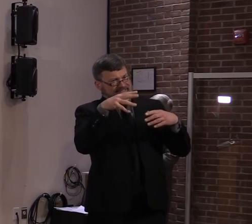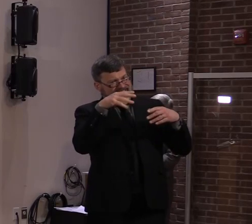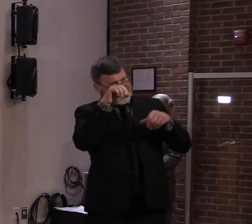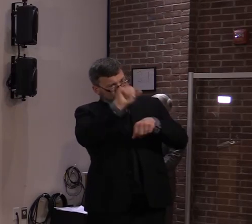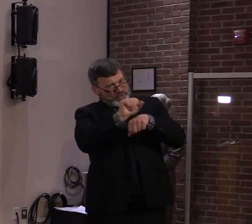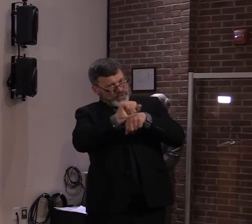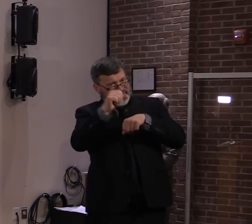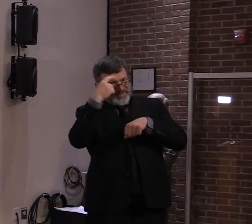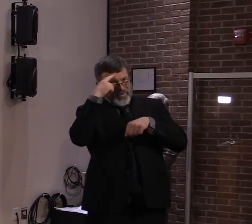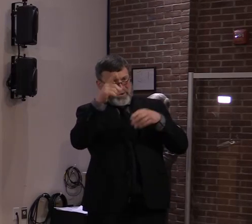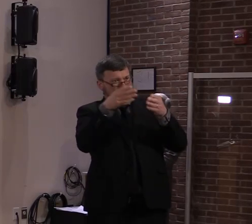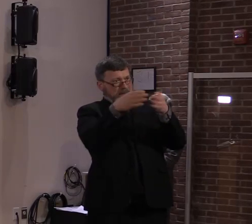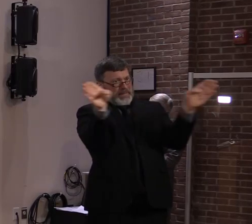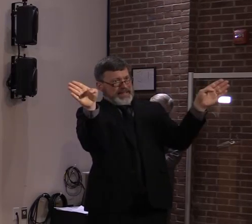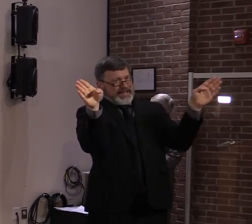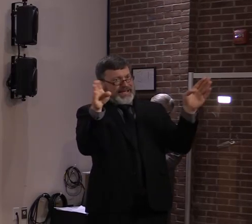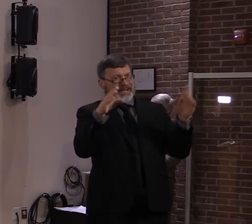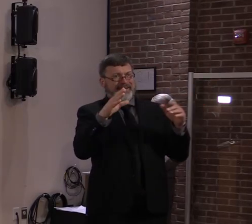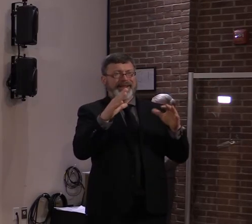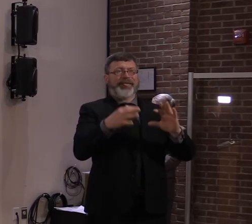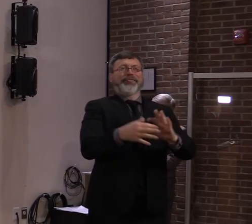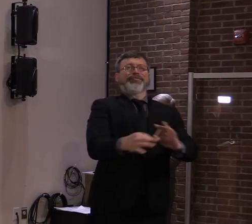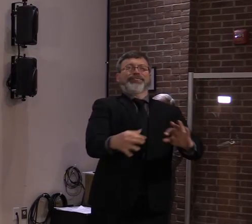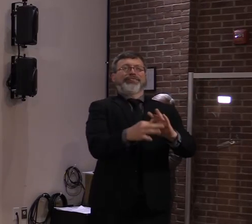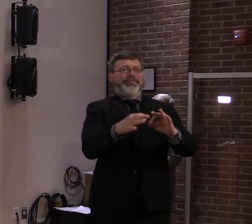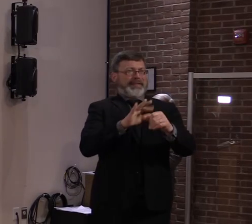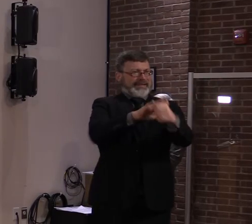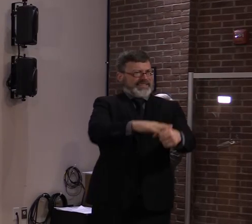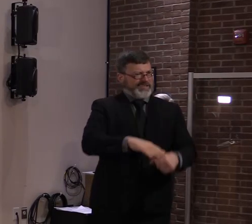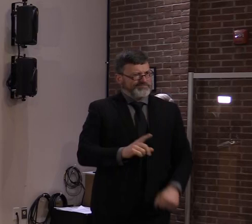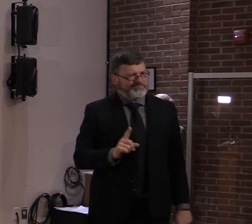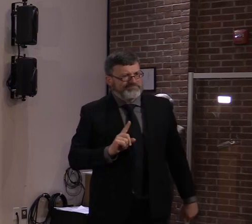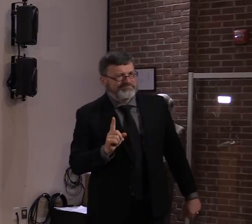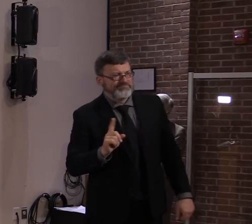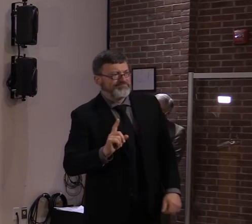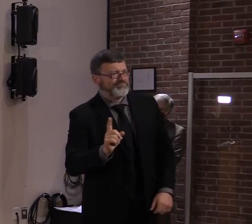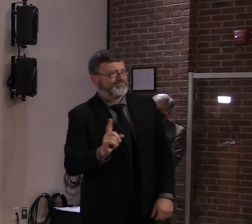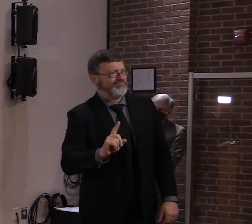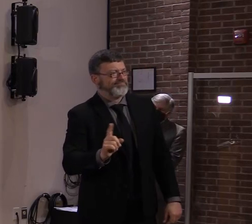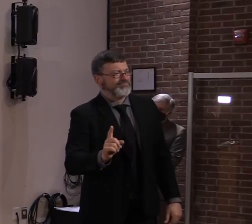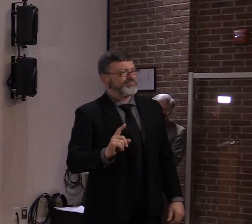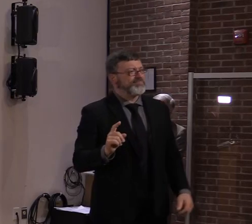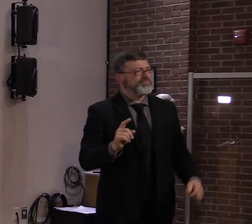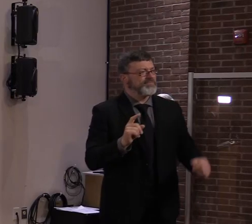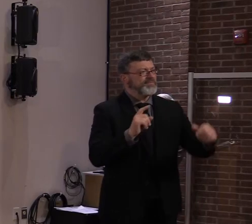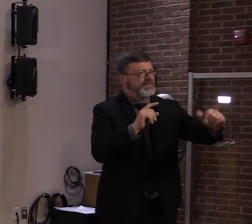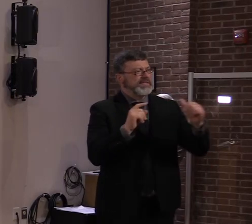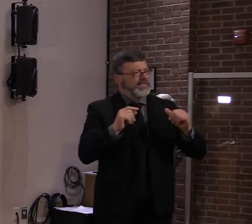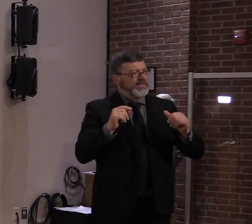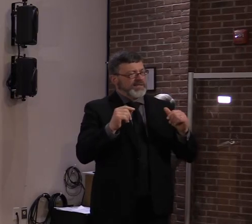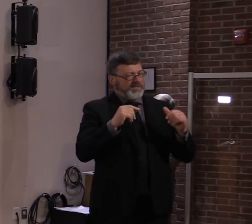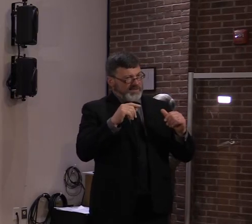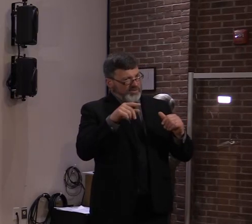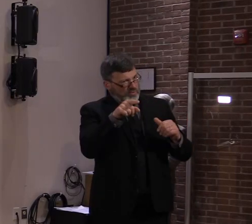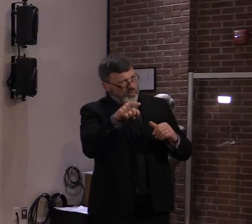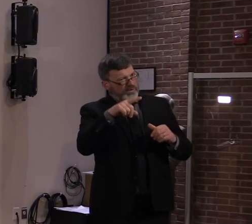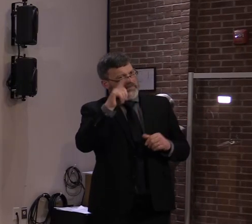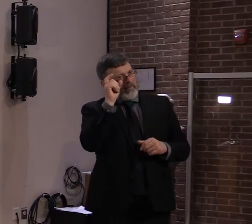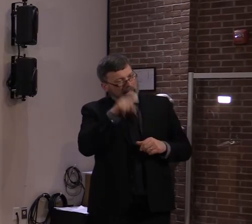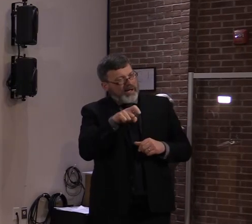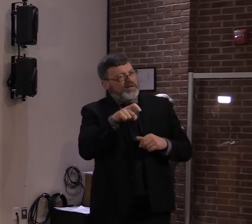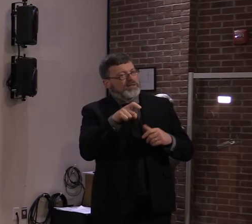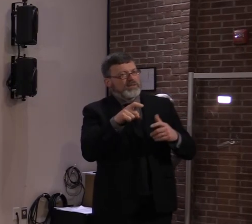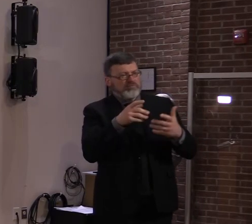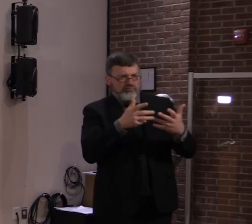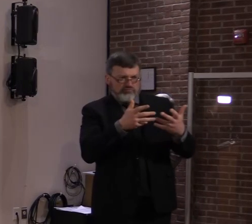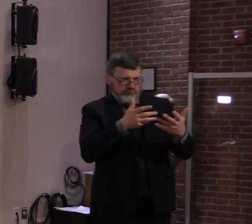I would ask that we treat everyone, especially in the position that you're in, to treat everyone with